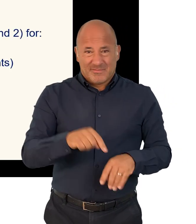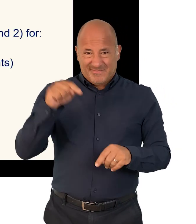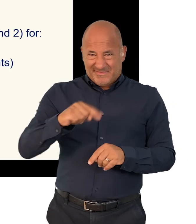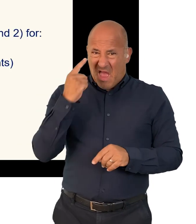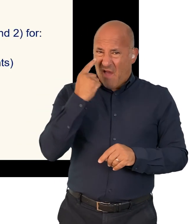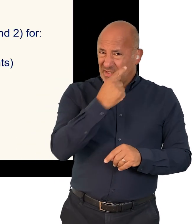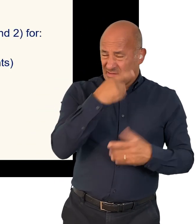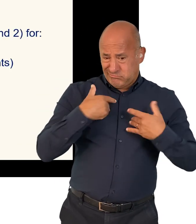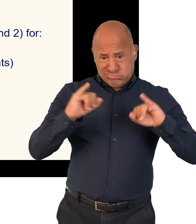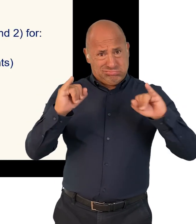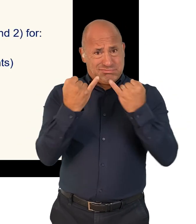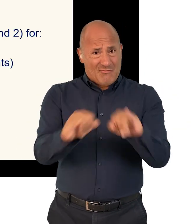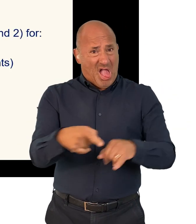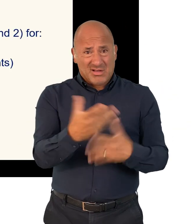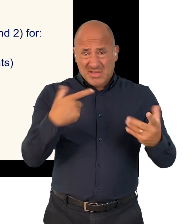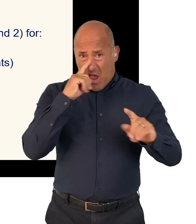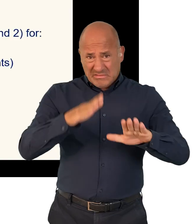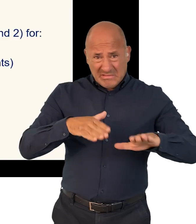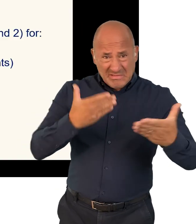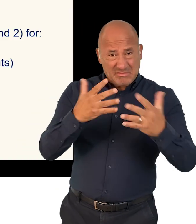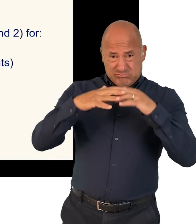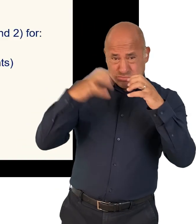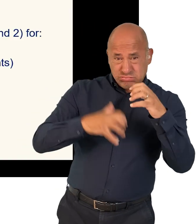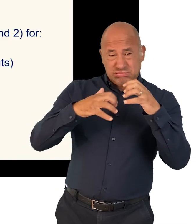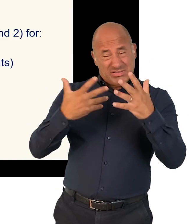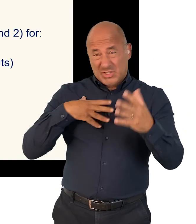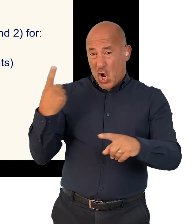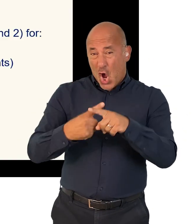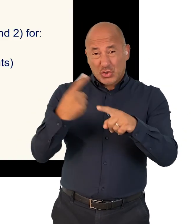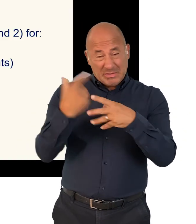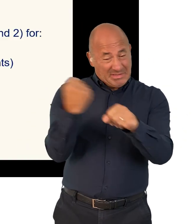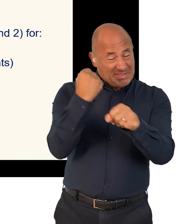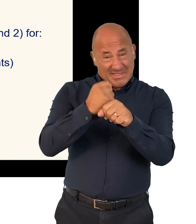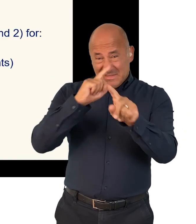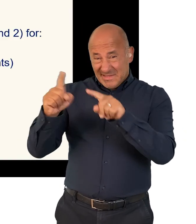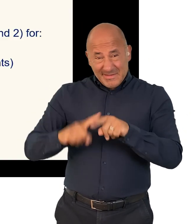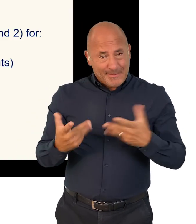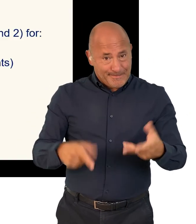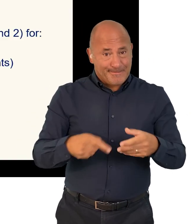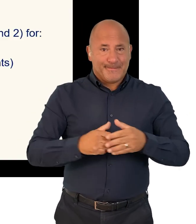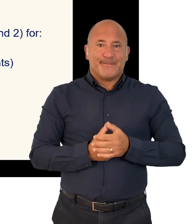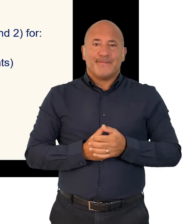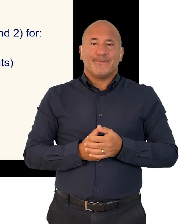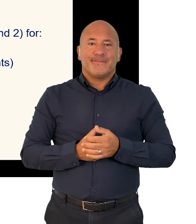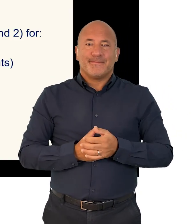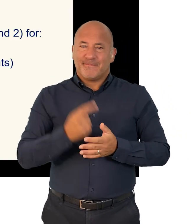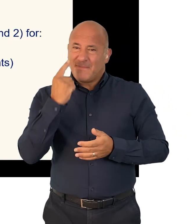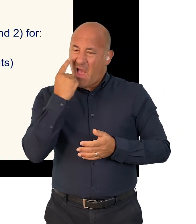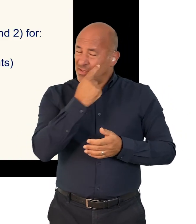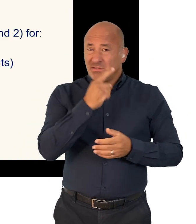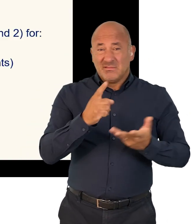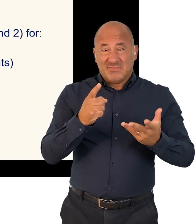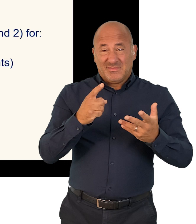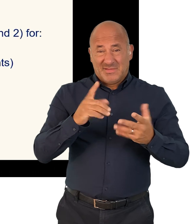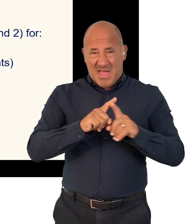give evidence of the impact of asset failure and degradation and/or the need for urgent capital works. Evidencing impact